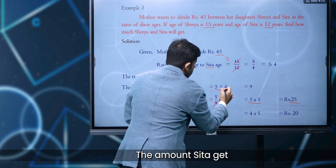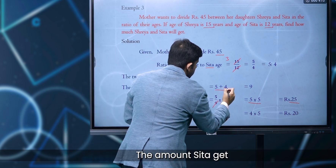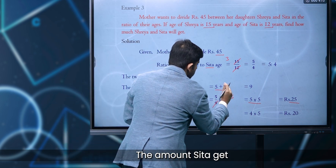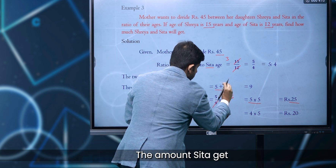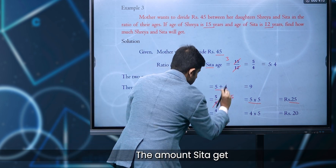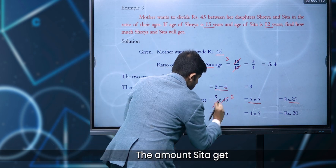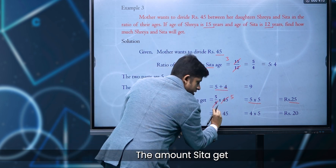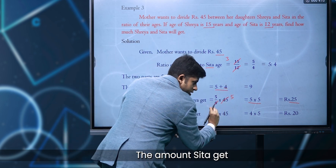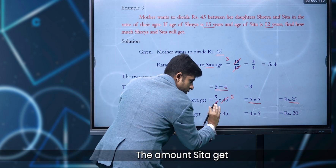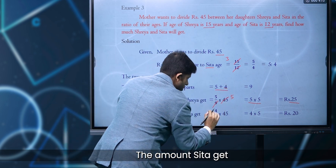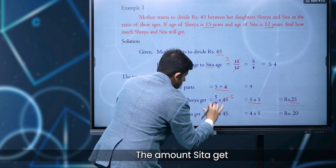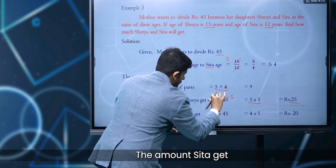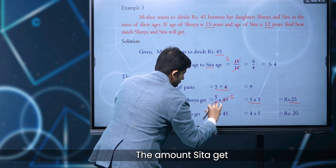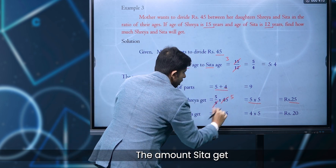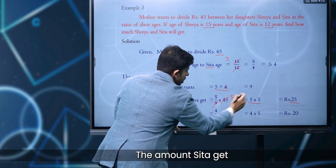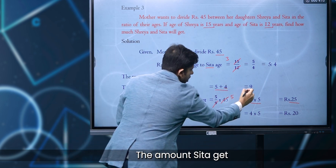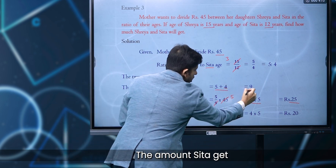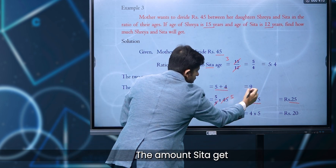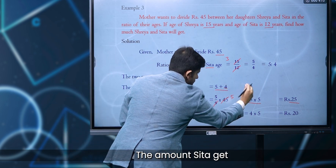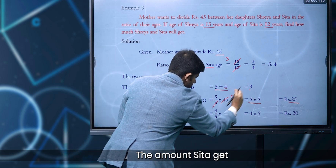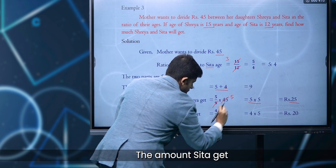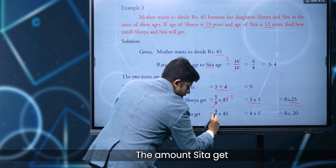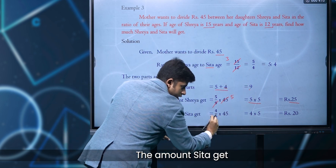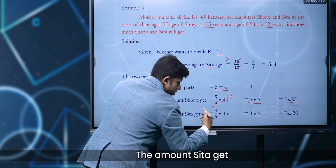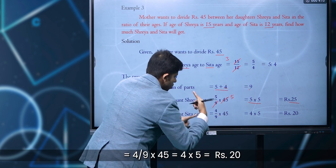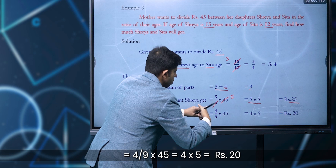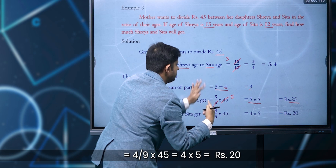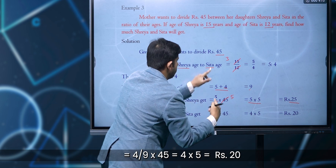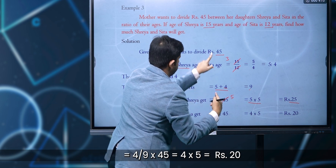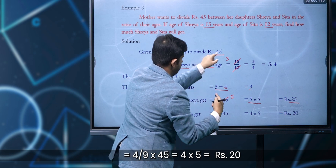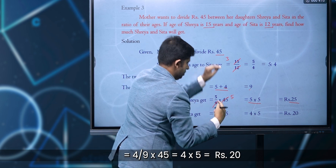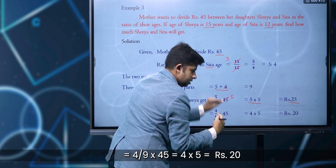The amount Sita gets is equal to 4 by 9 into 45.